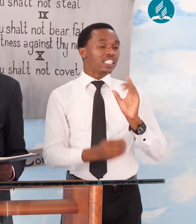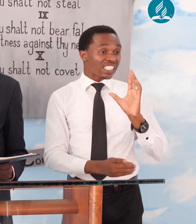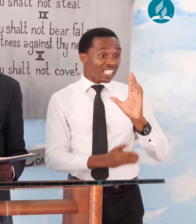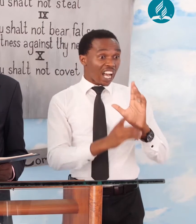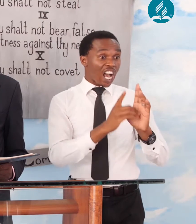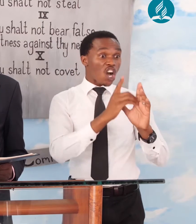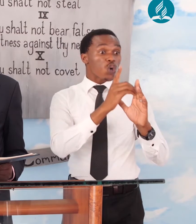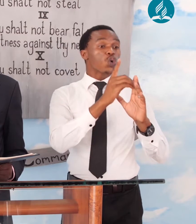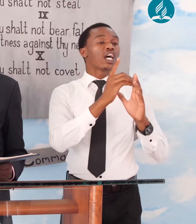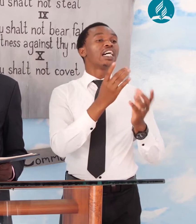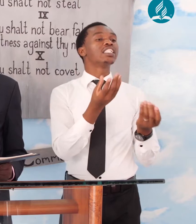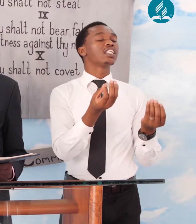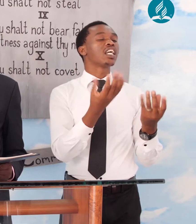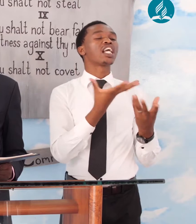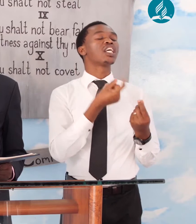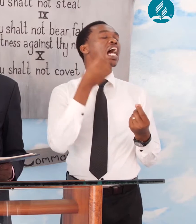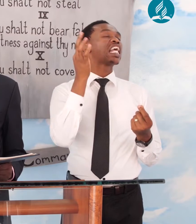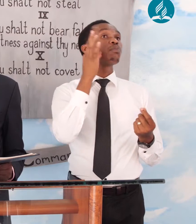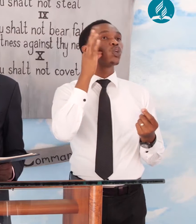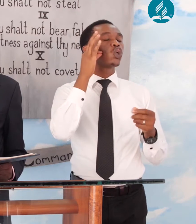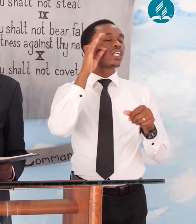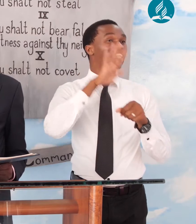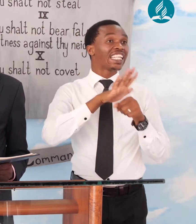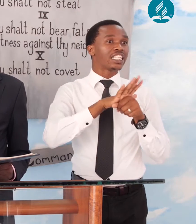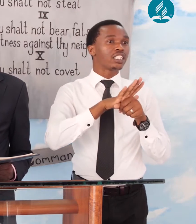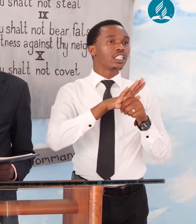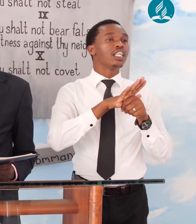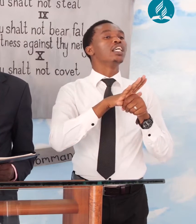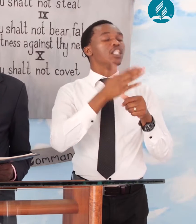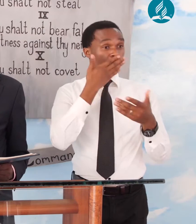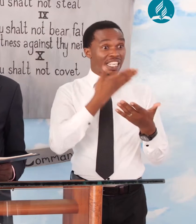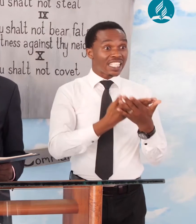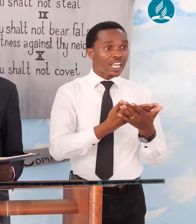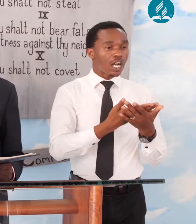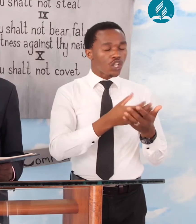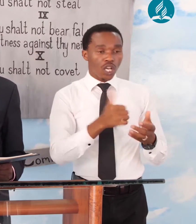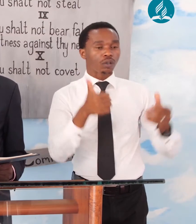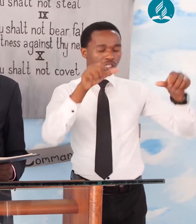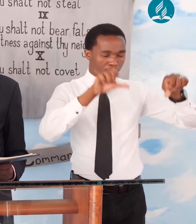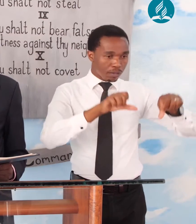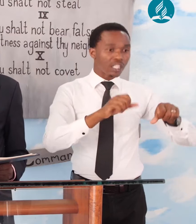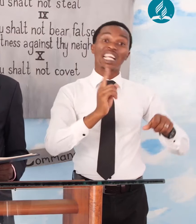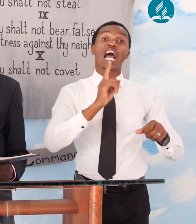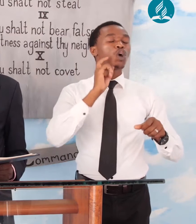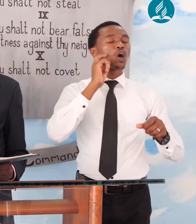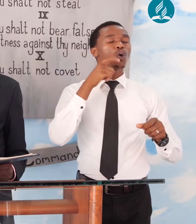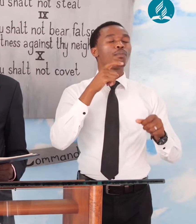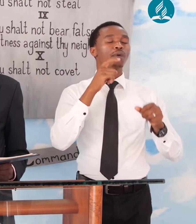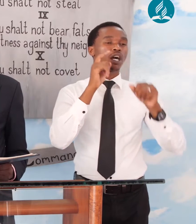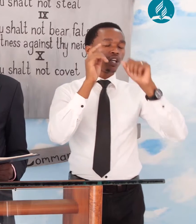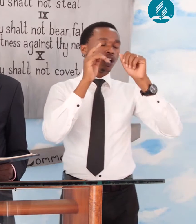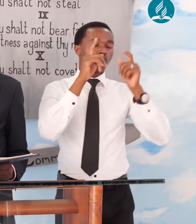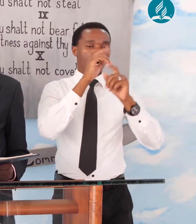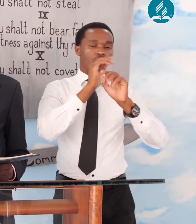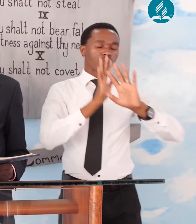fruits either for good or for evil. She has not to paint a form of beauty